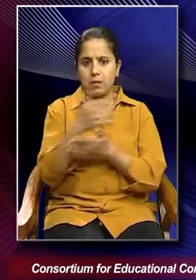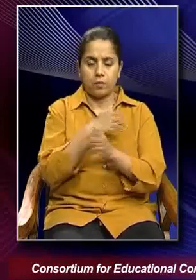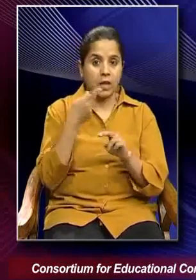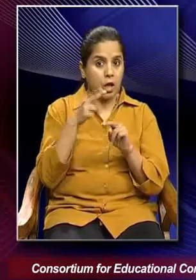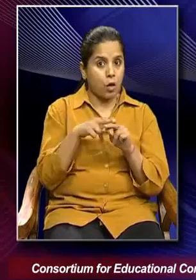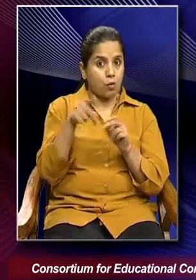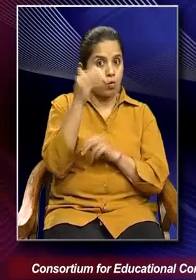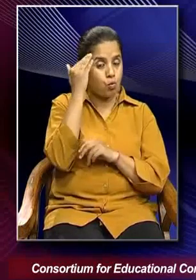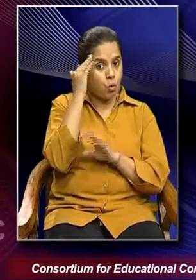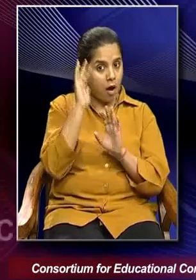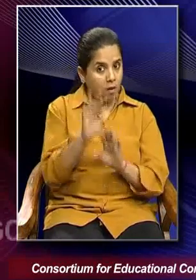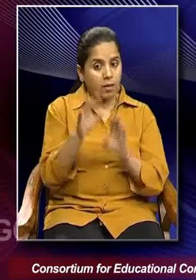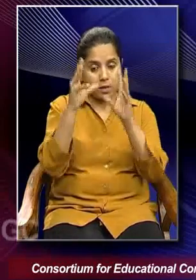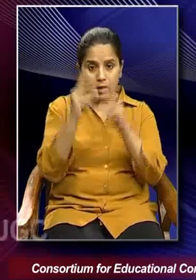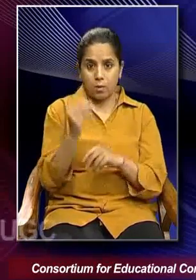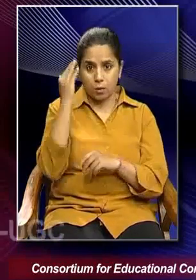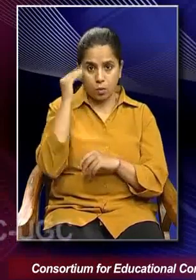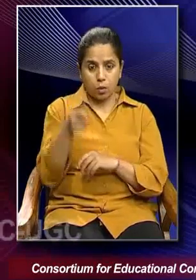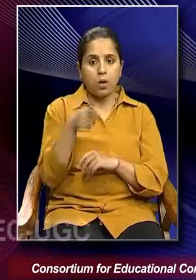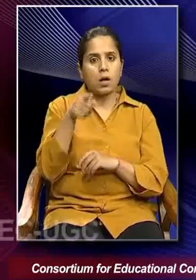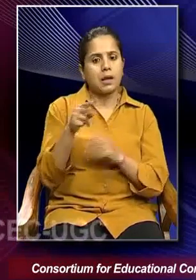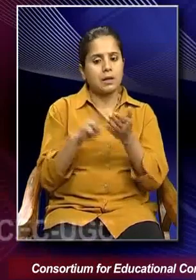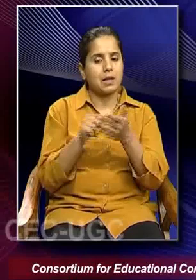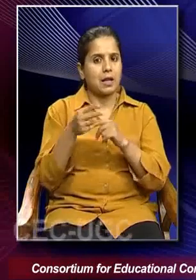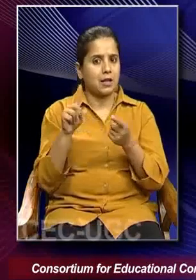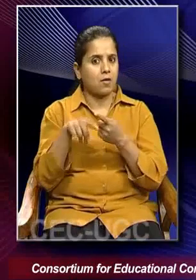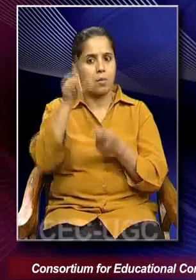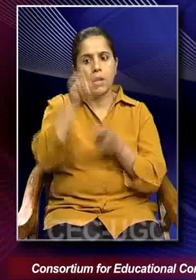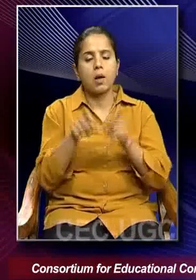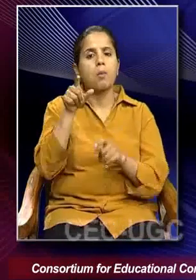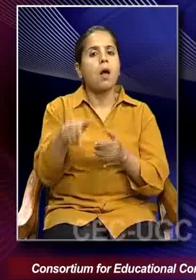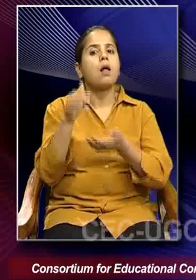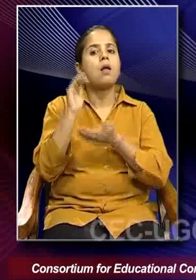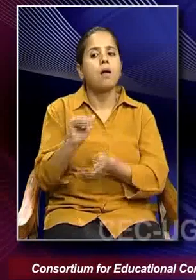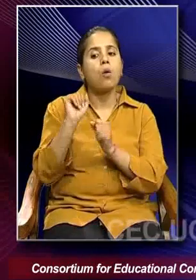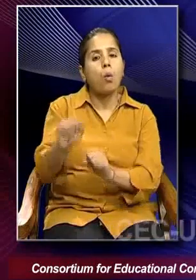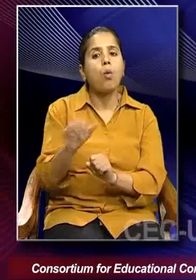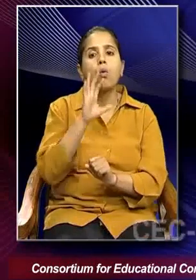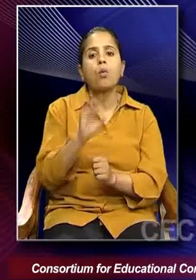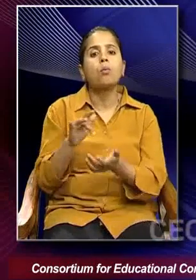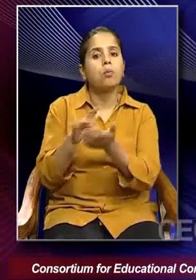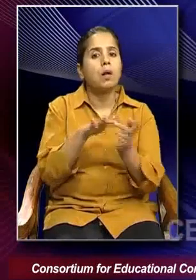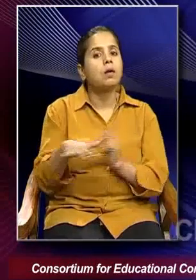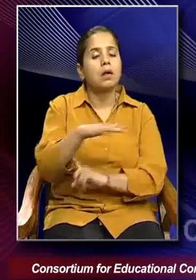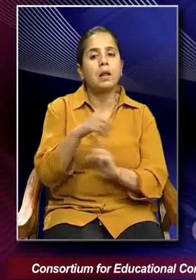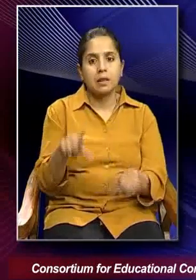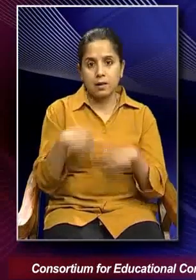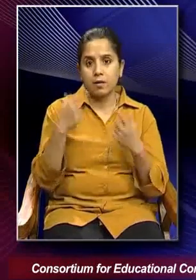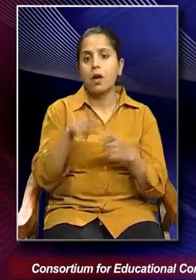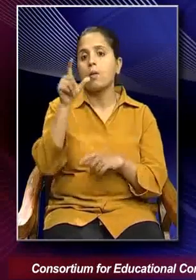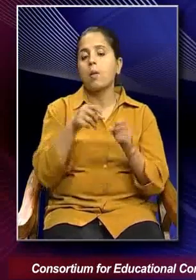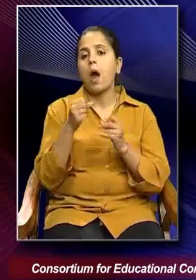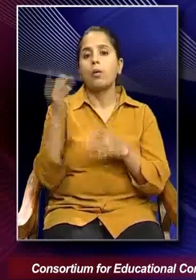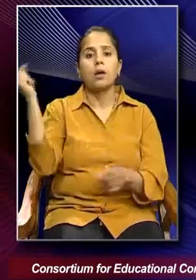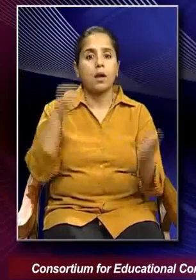you know these numbers of the native population that is living in a given area or given nation, and the total number of people who are coming